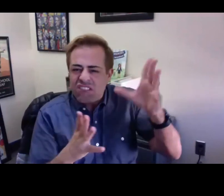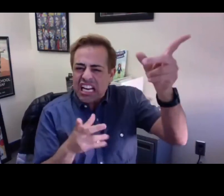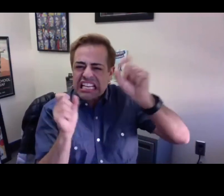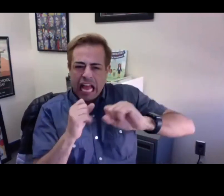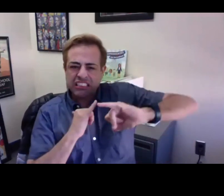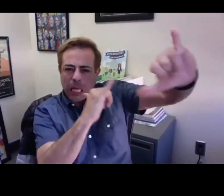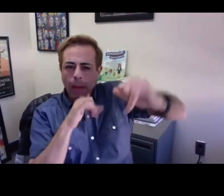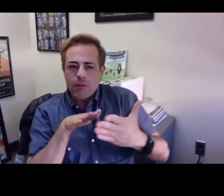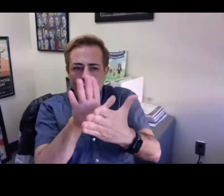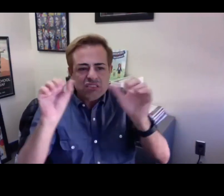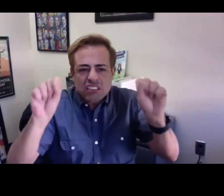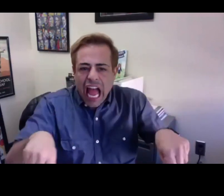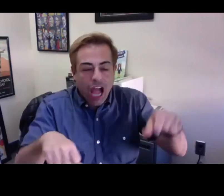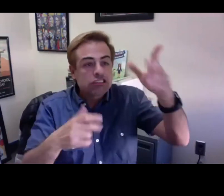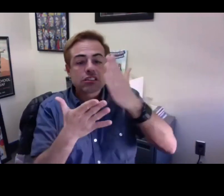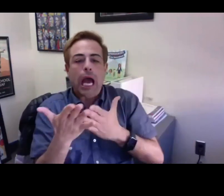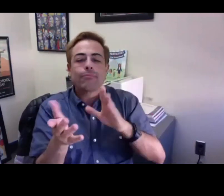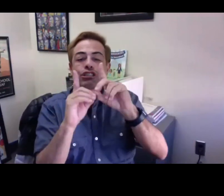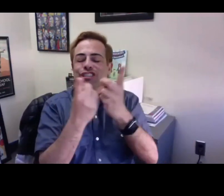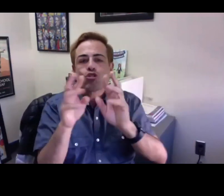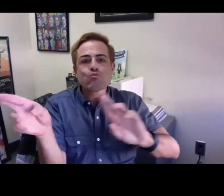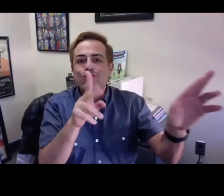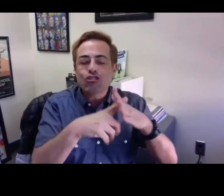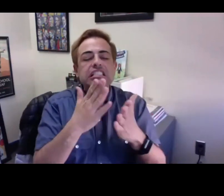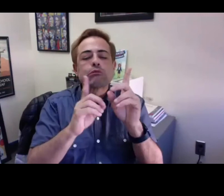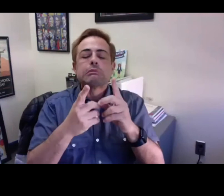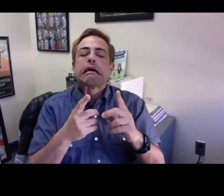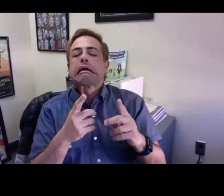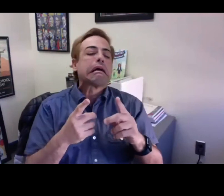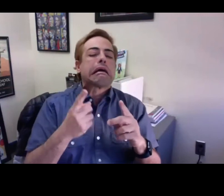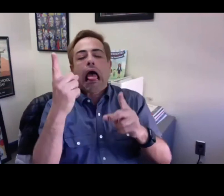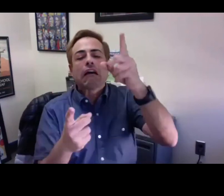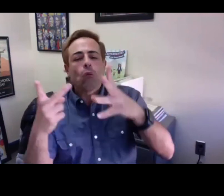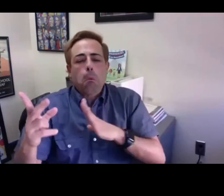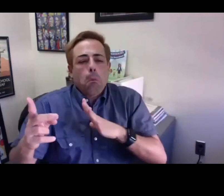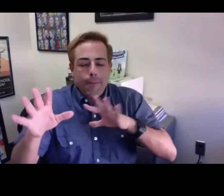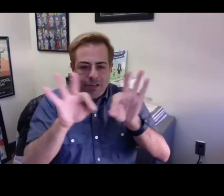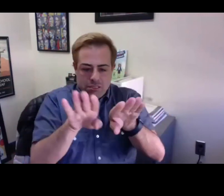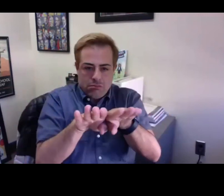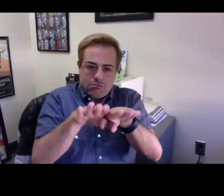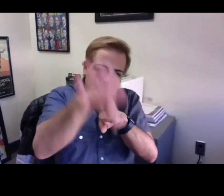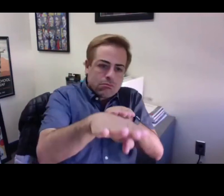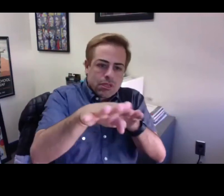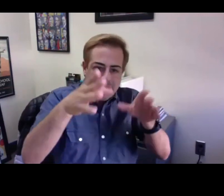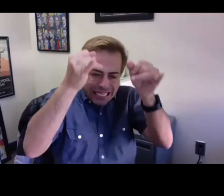area, and we have very similar approaches. Some of these